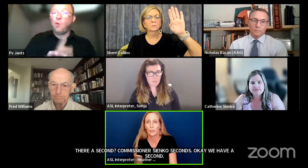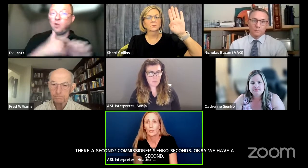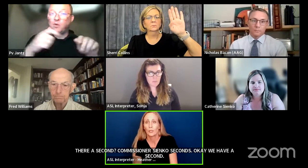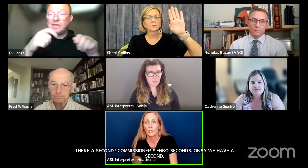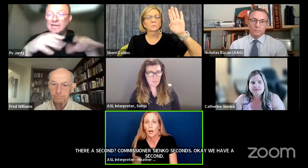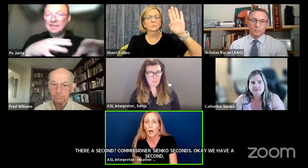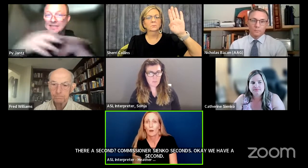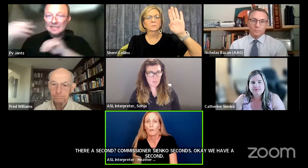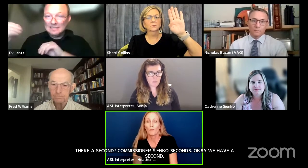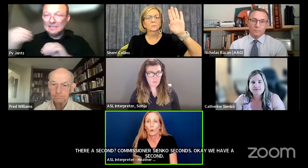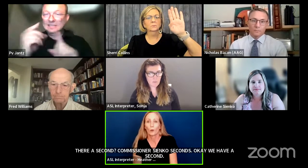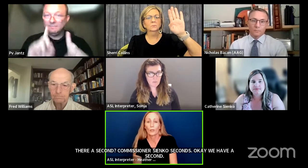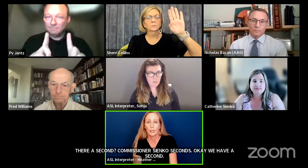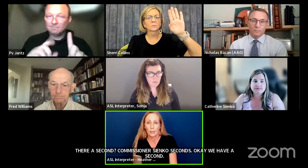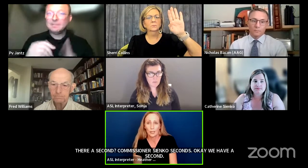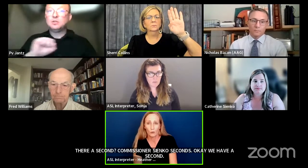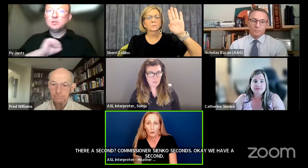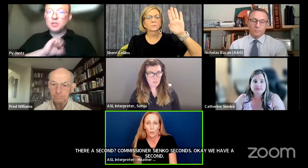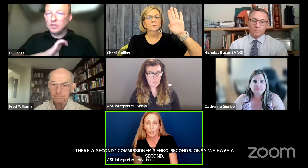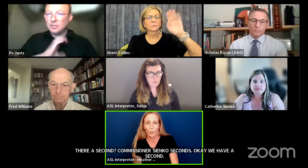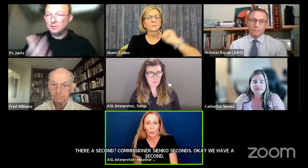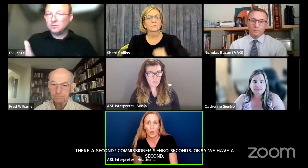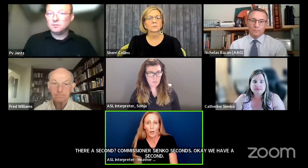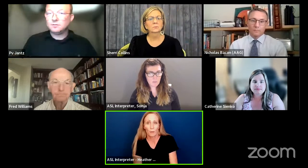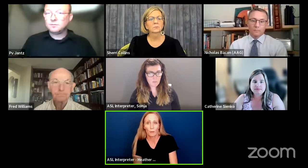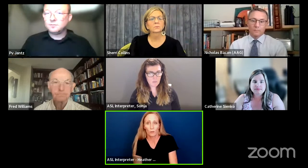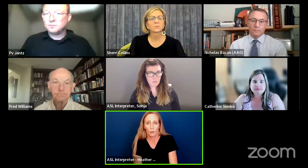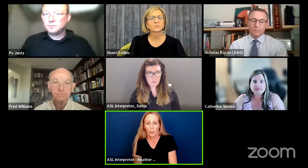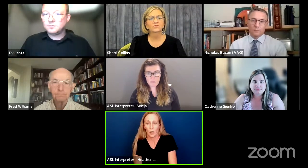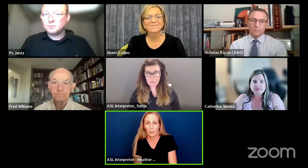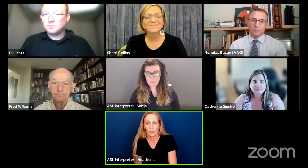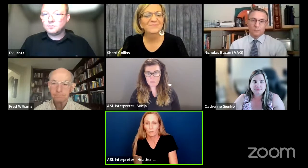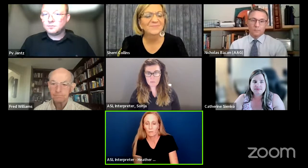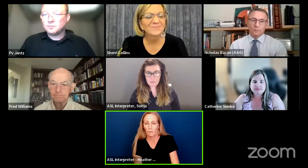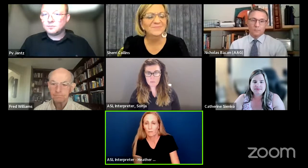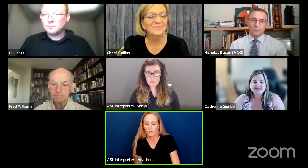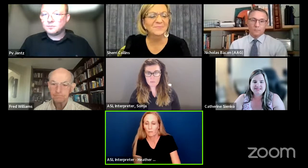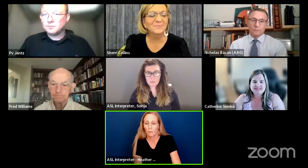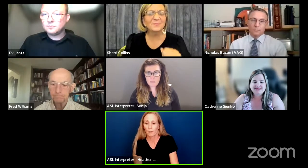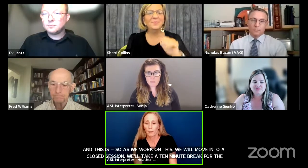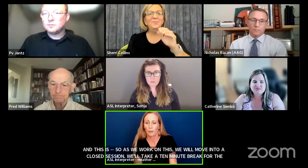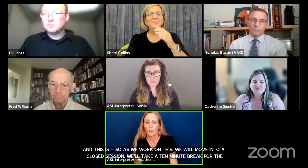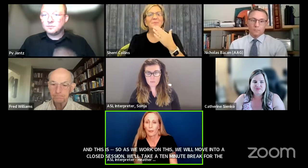forth. Before we leave, Sherry Collins.